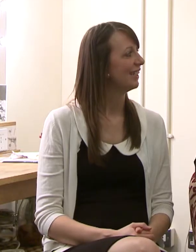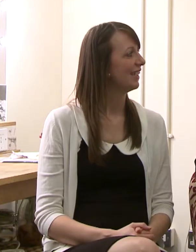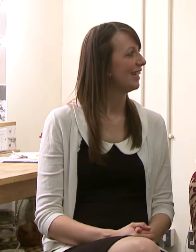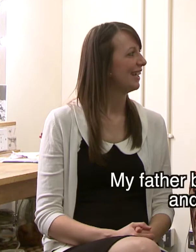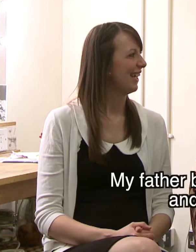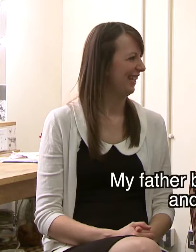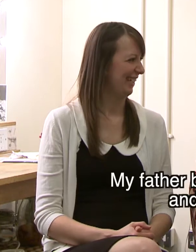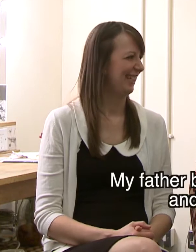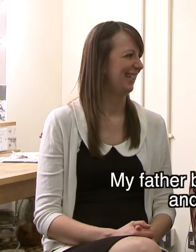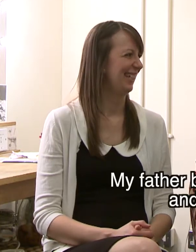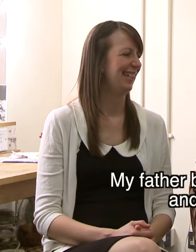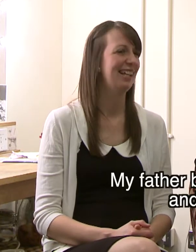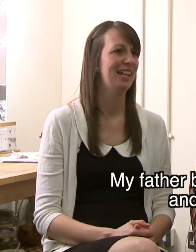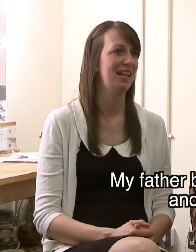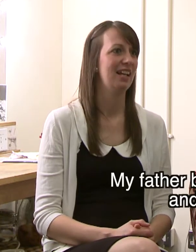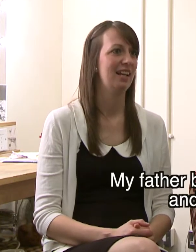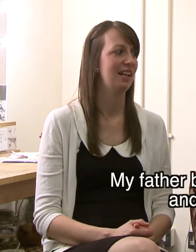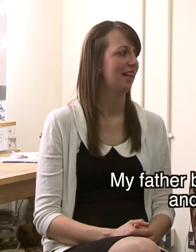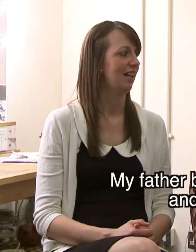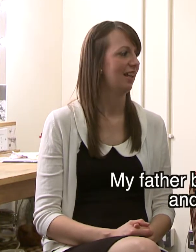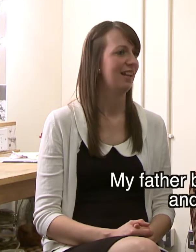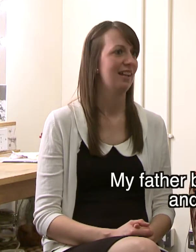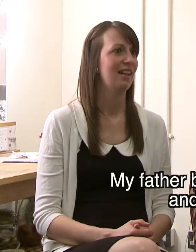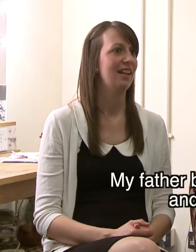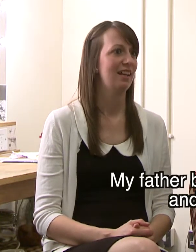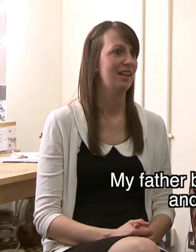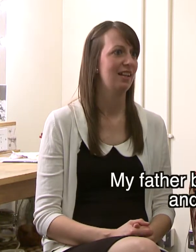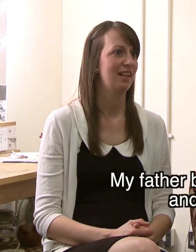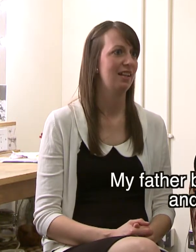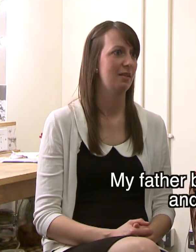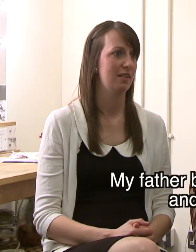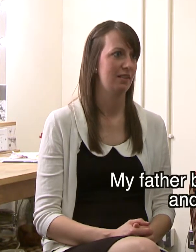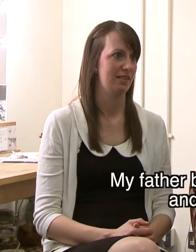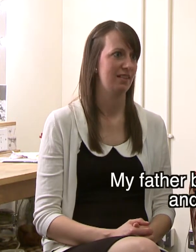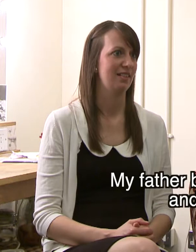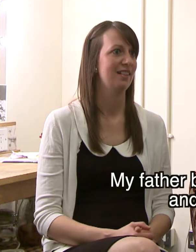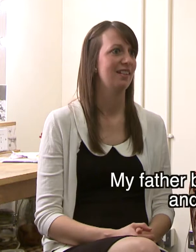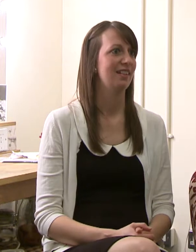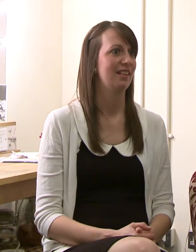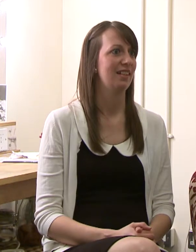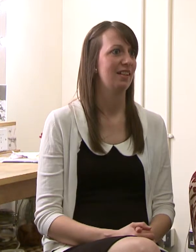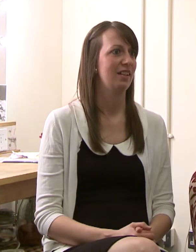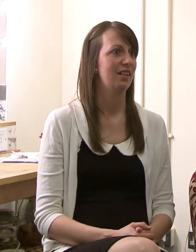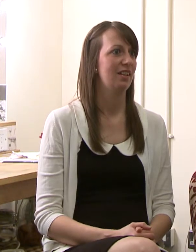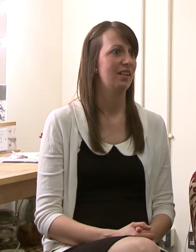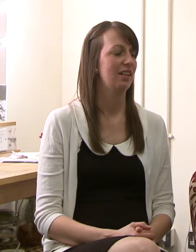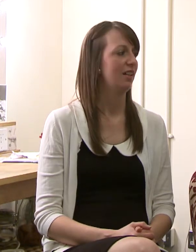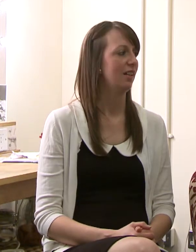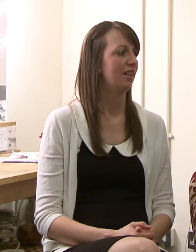My father did one art, was painting, or